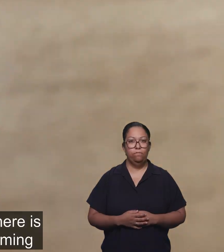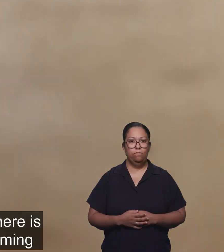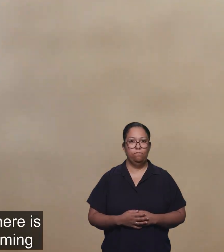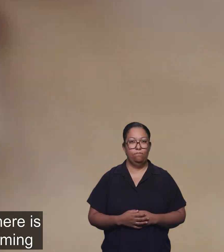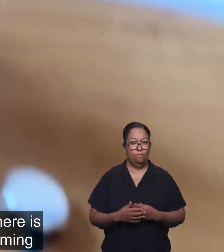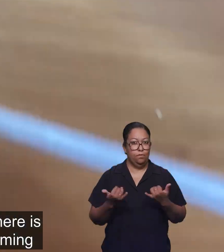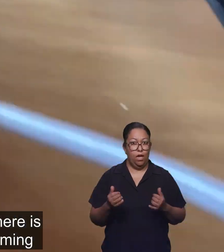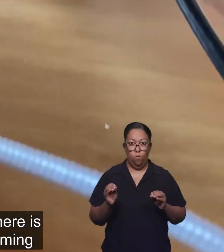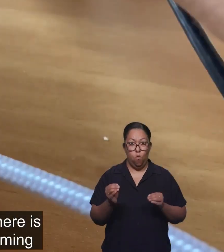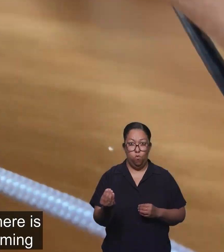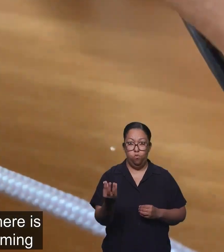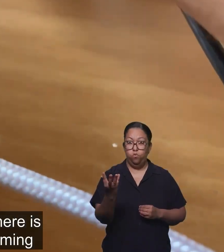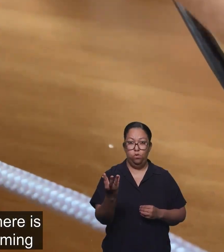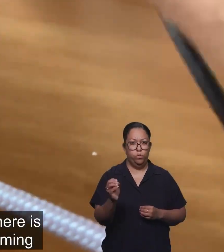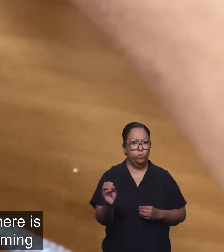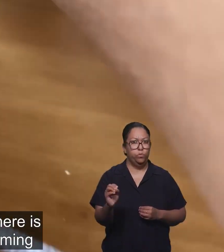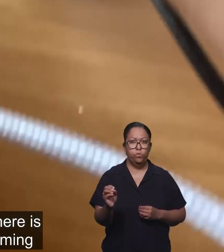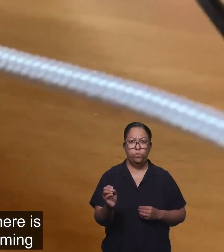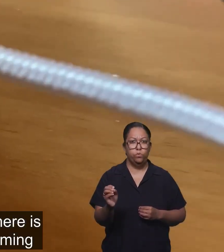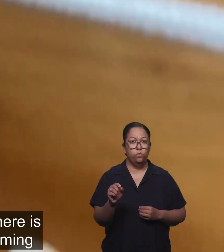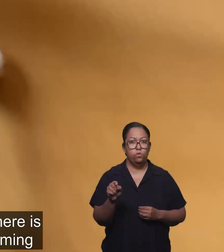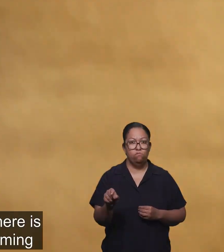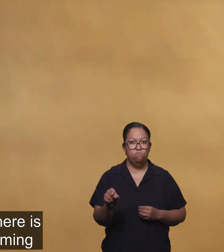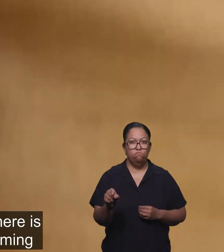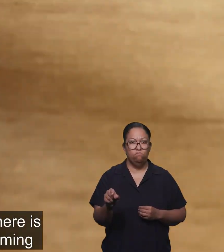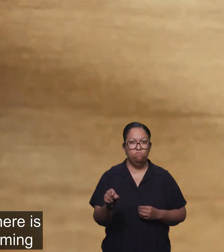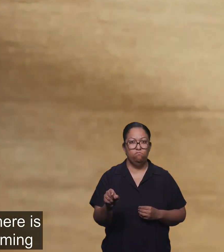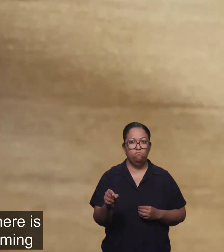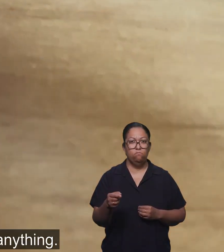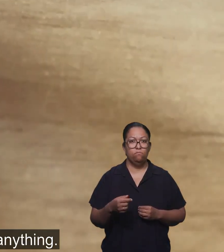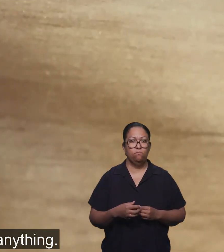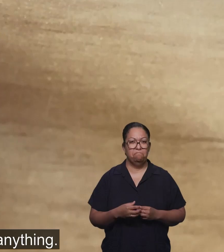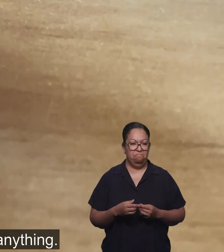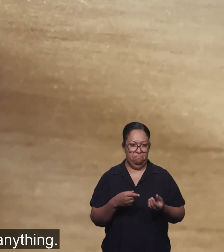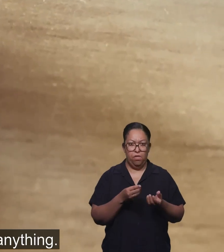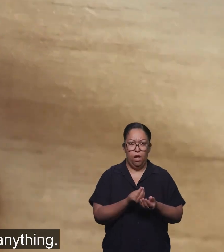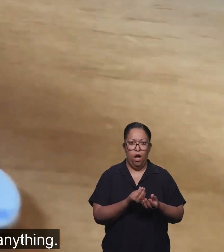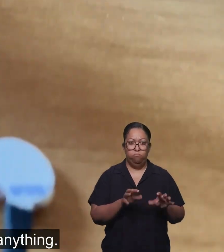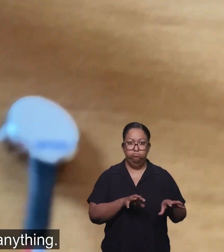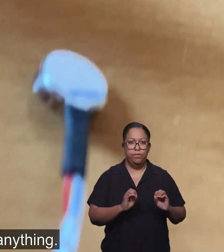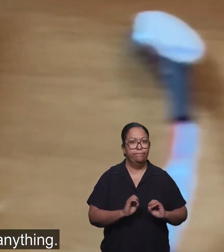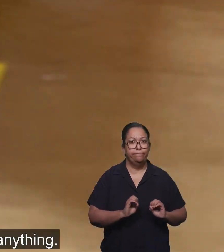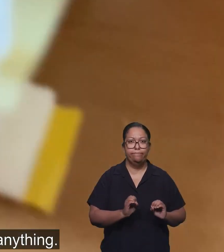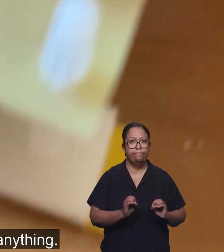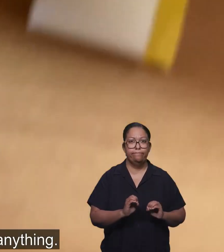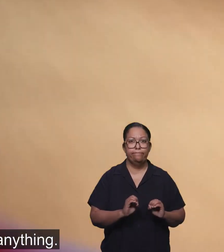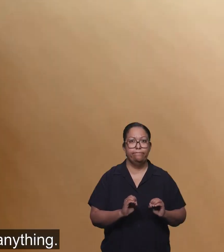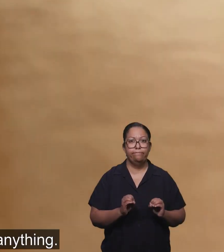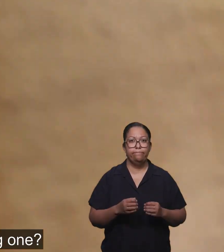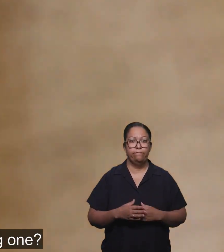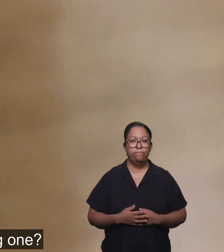So now there is no light coming. It's no doing